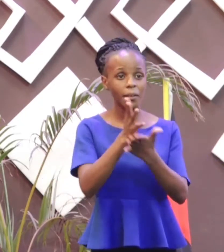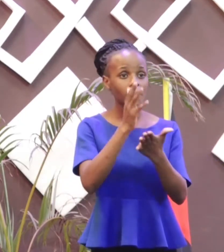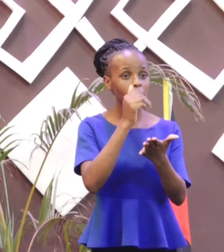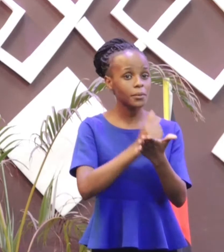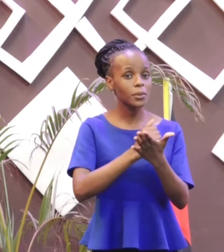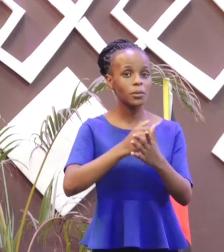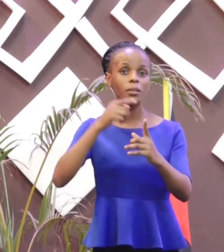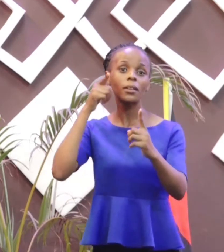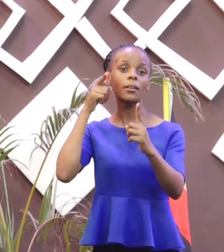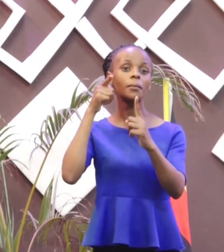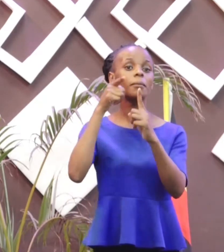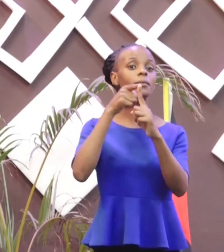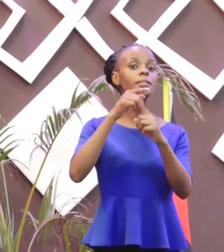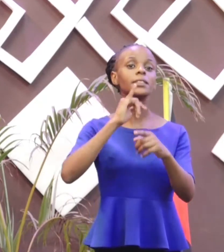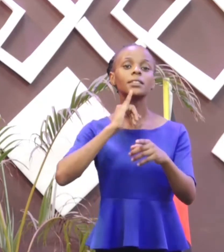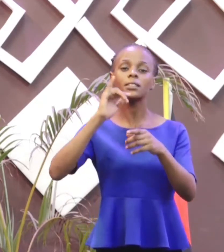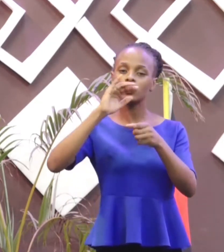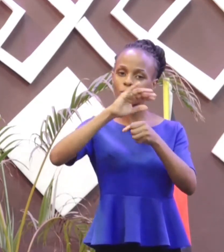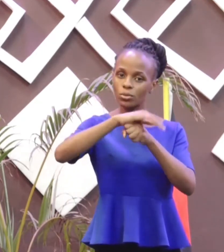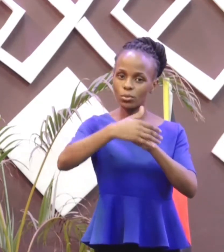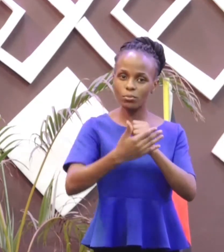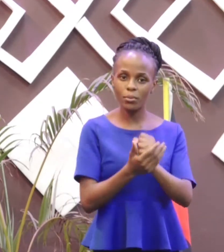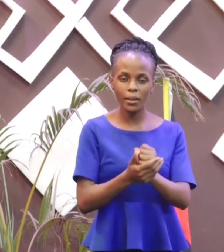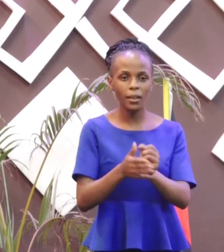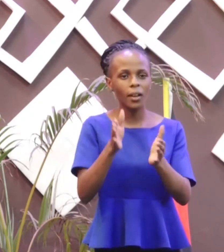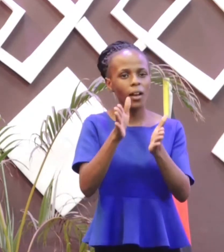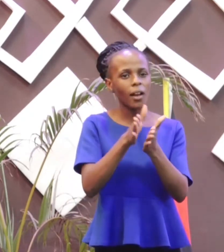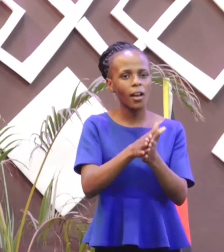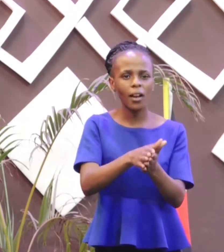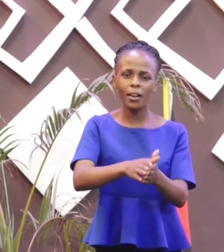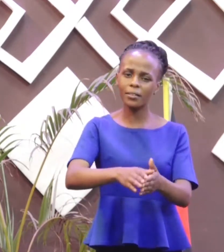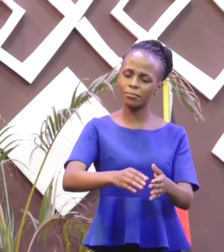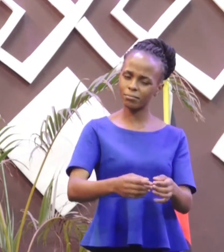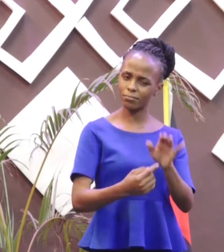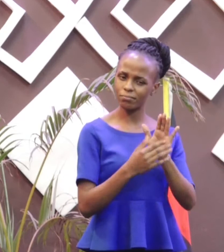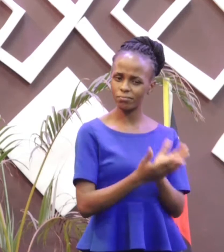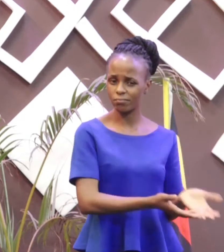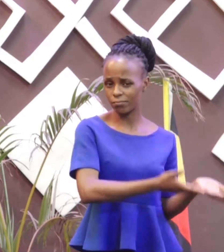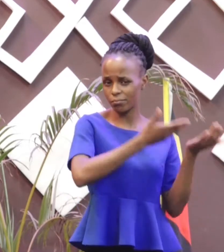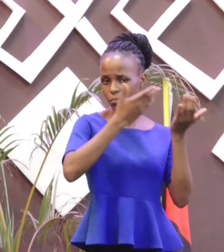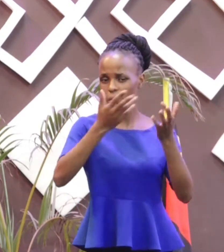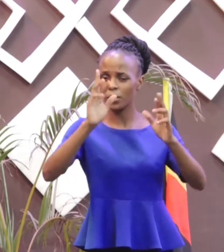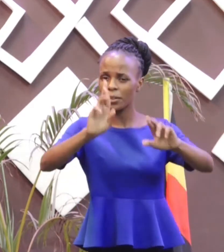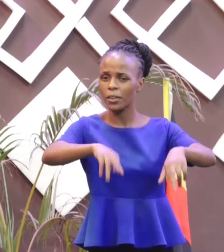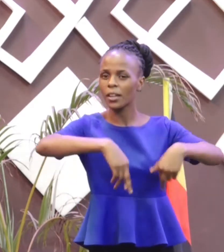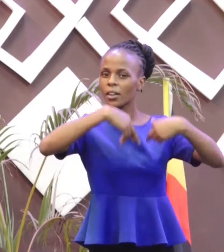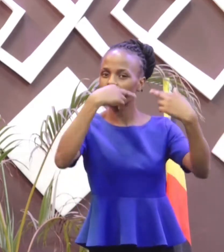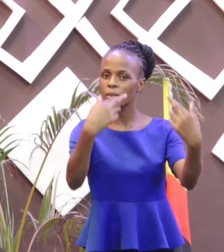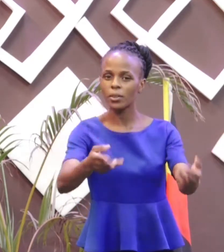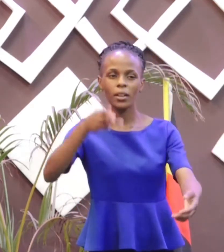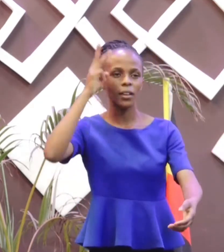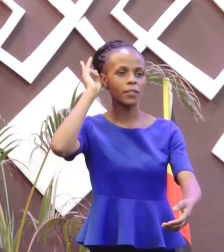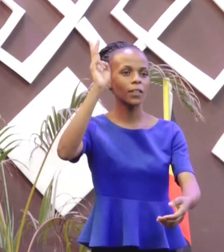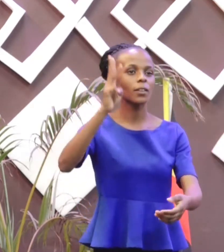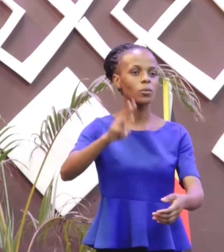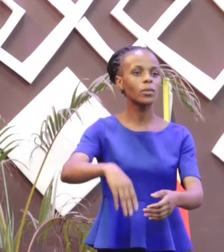the intention is to bring a result that will bring praise to God, glory to God, and honor